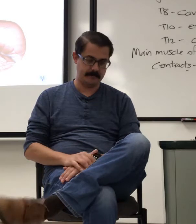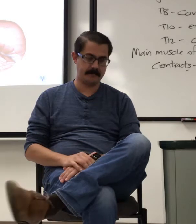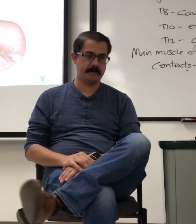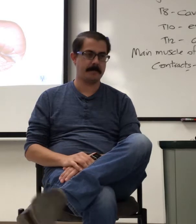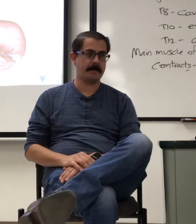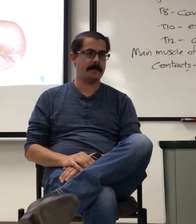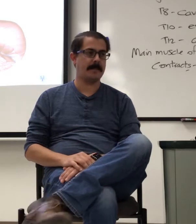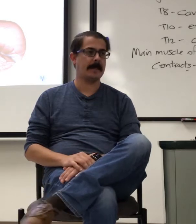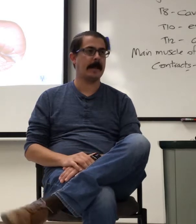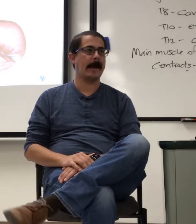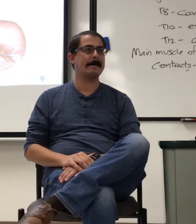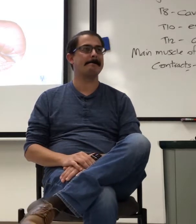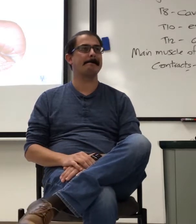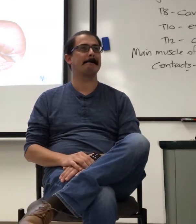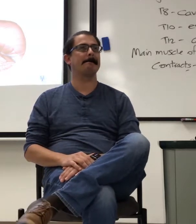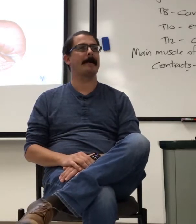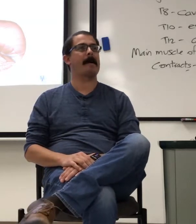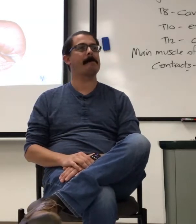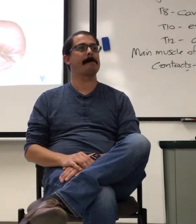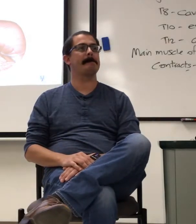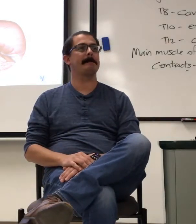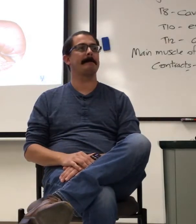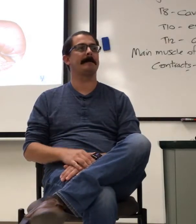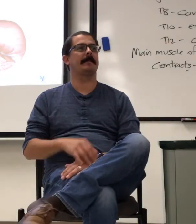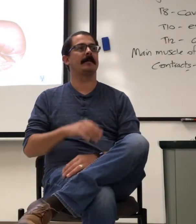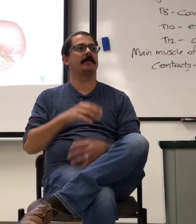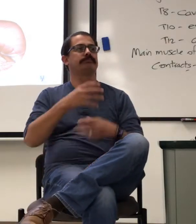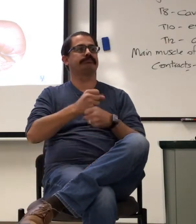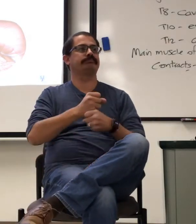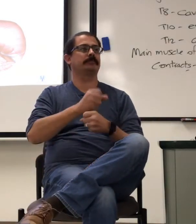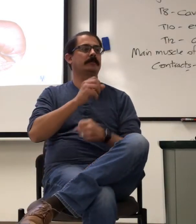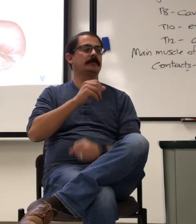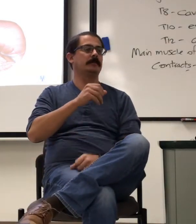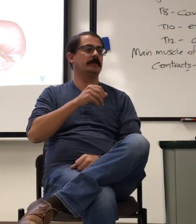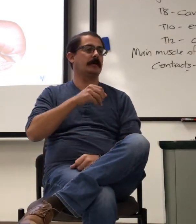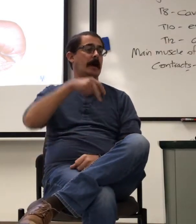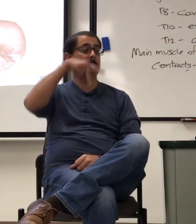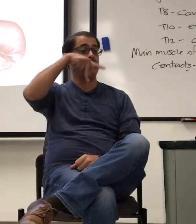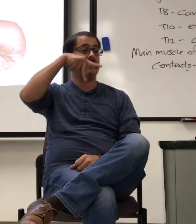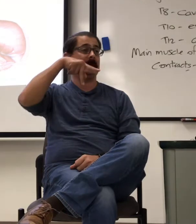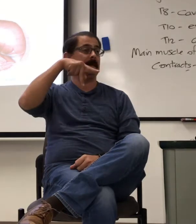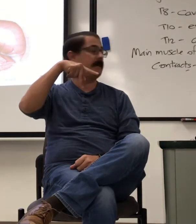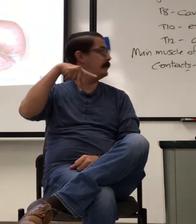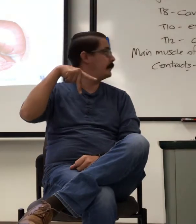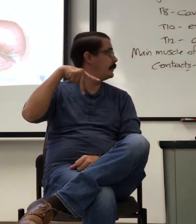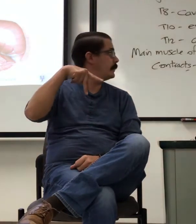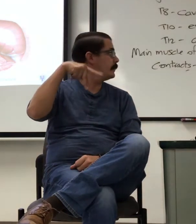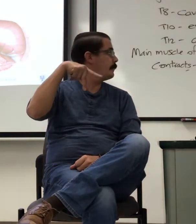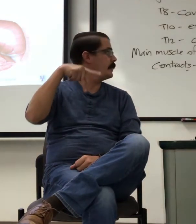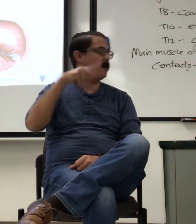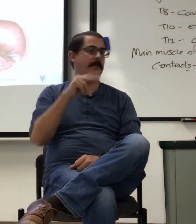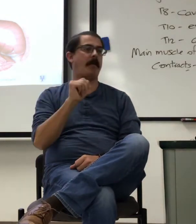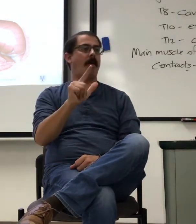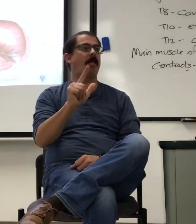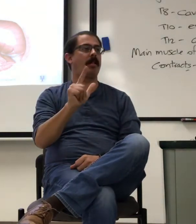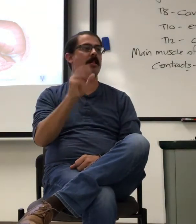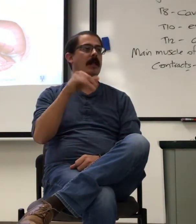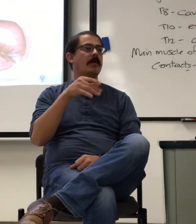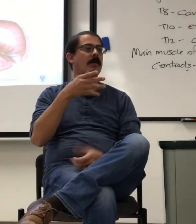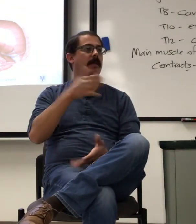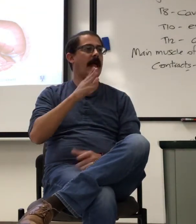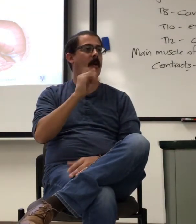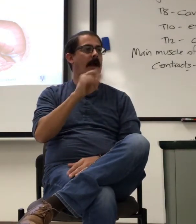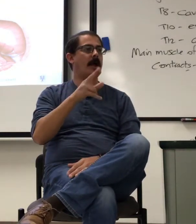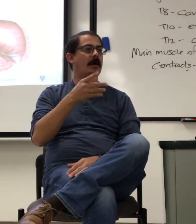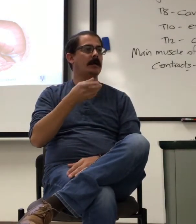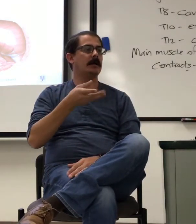I do abbreviate that lecture, capital P, small pull, intrapulmonary pressure. And that will help air flow into the